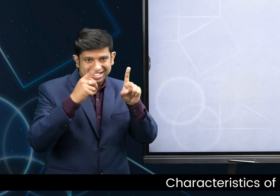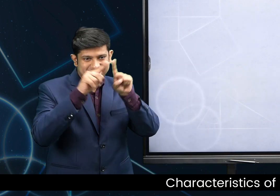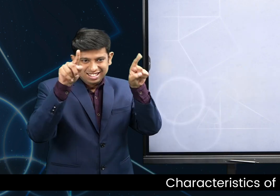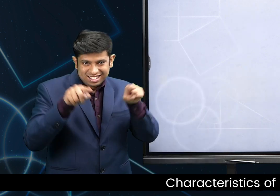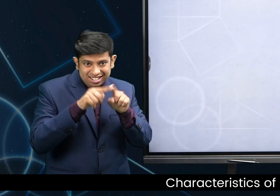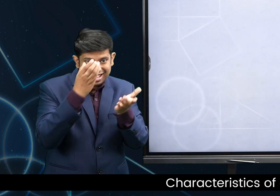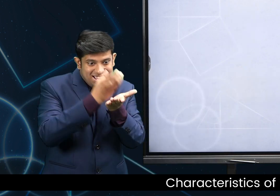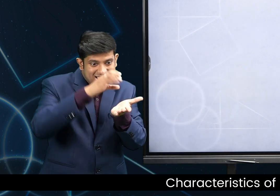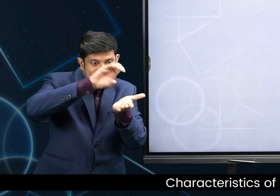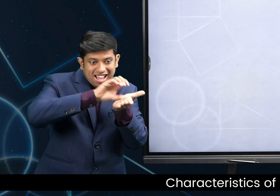Characteristics of a prism.